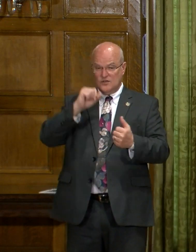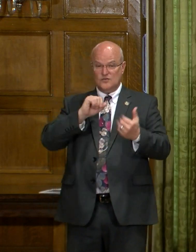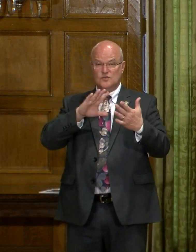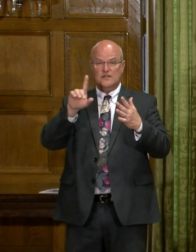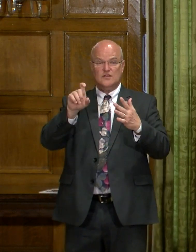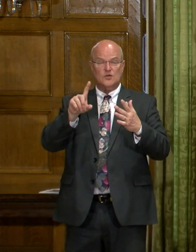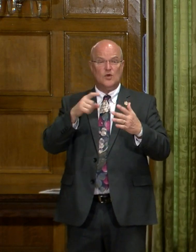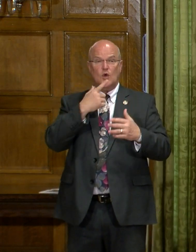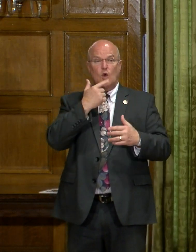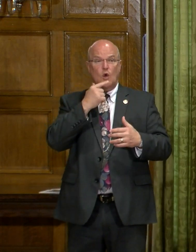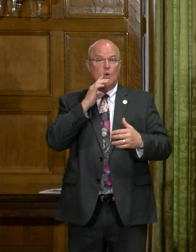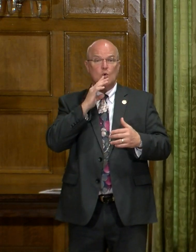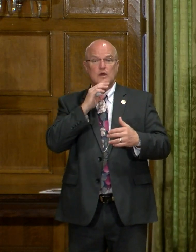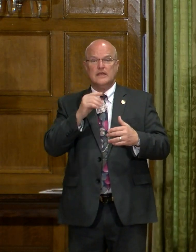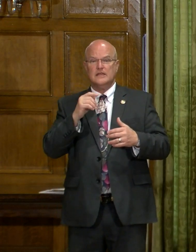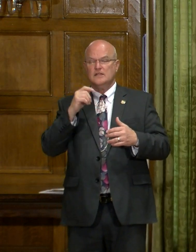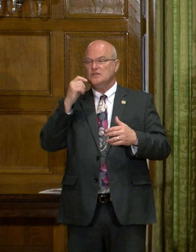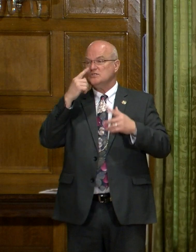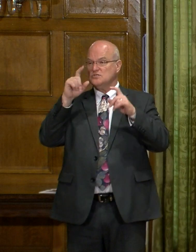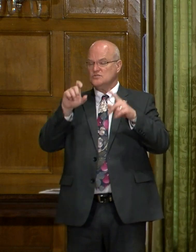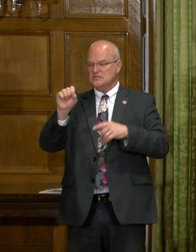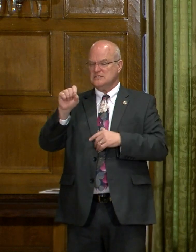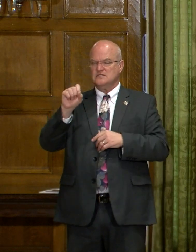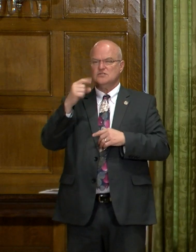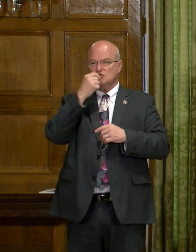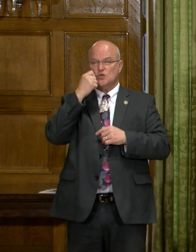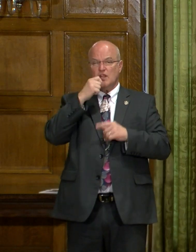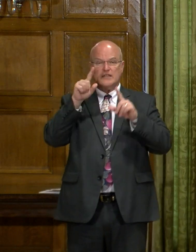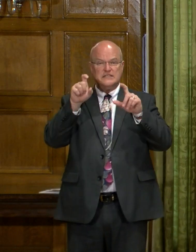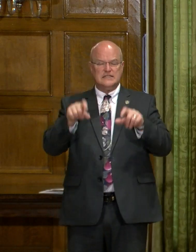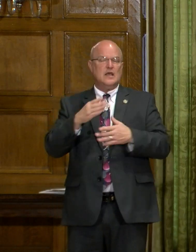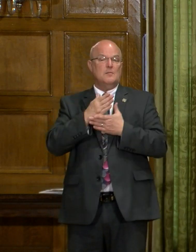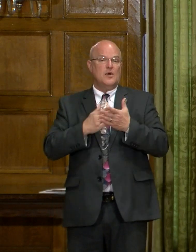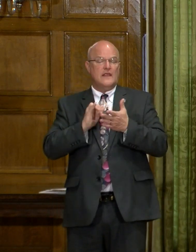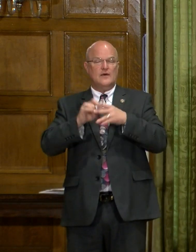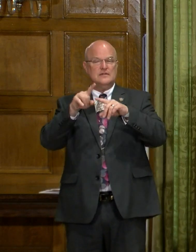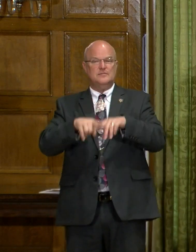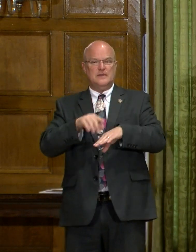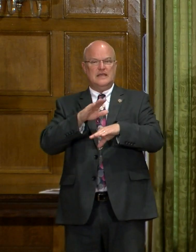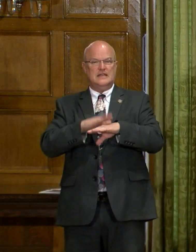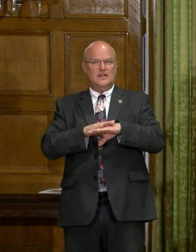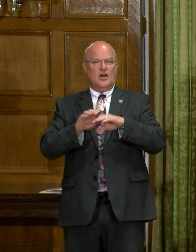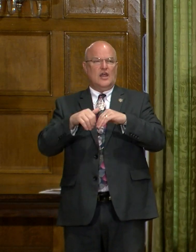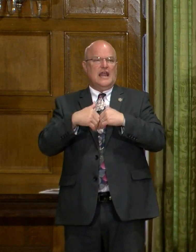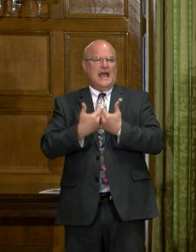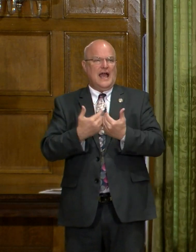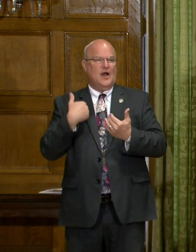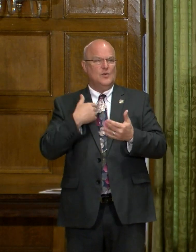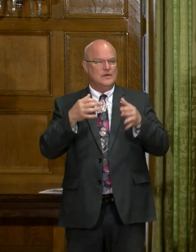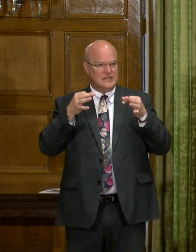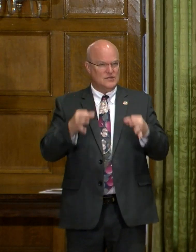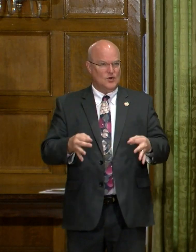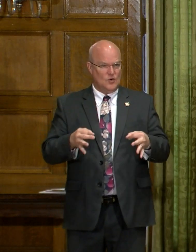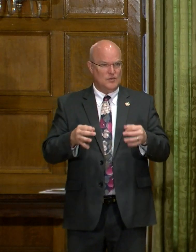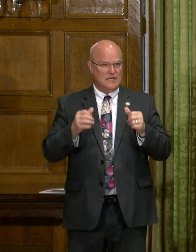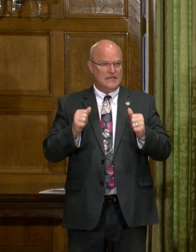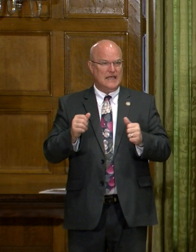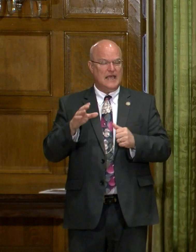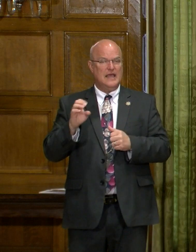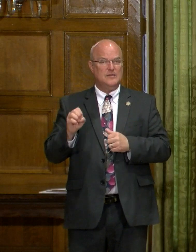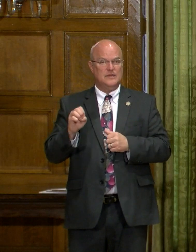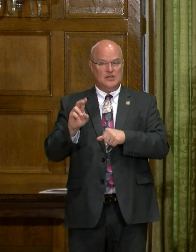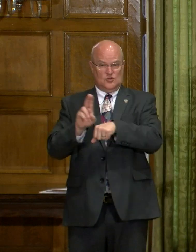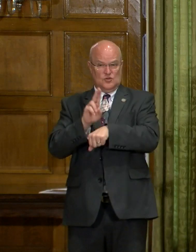the question, you know, who's going to get serologic testing? Part of that is going to depend on how we determine it can